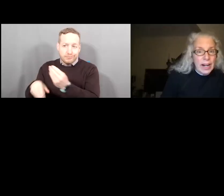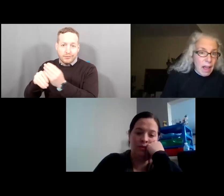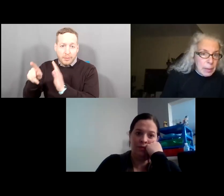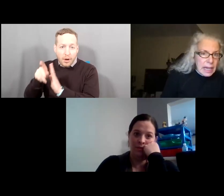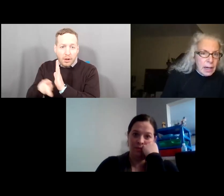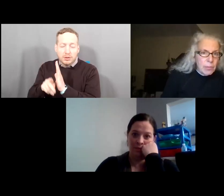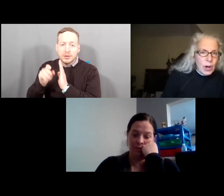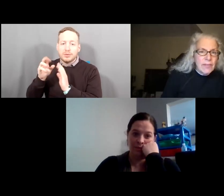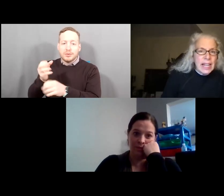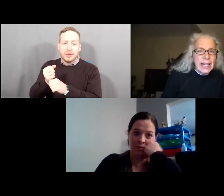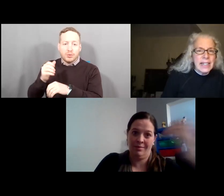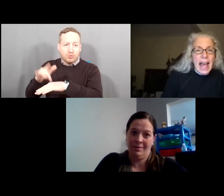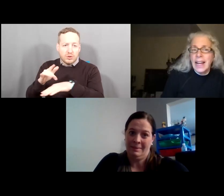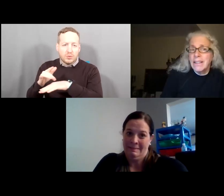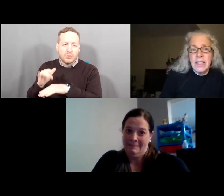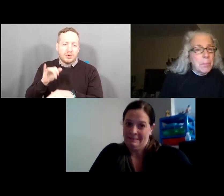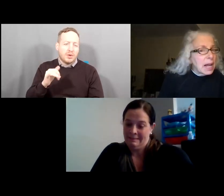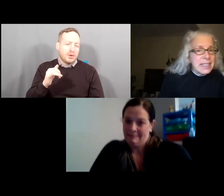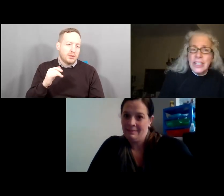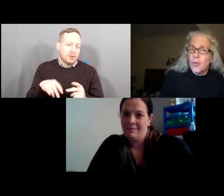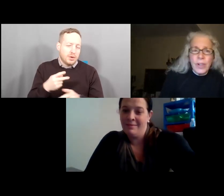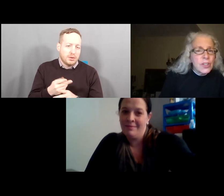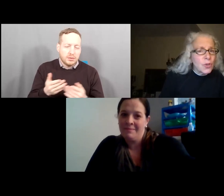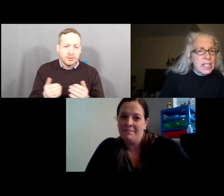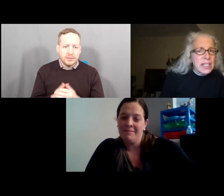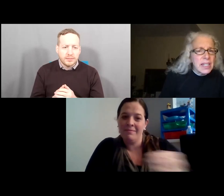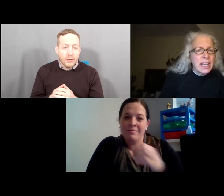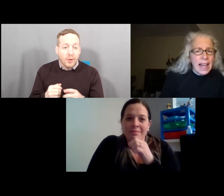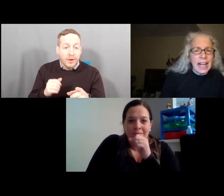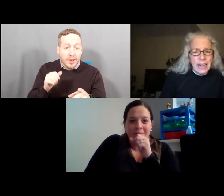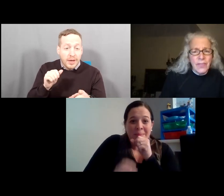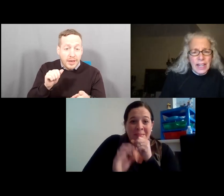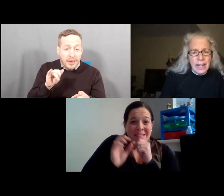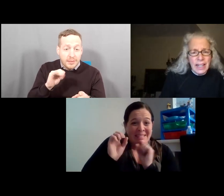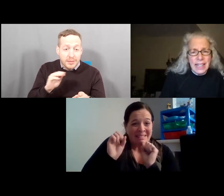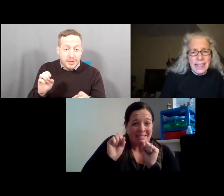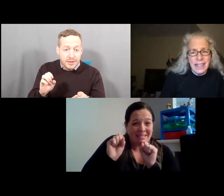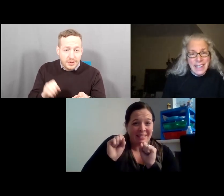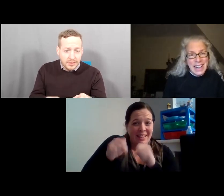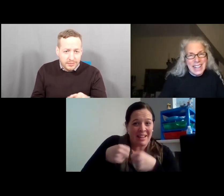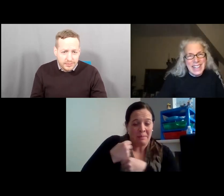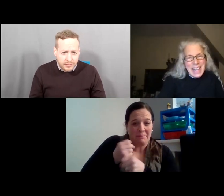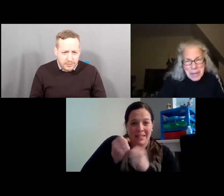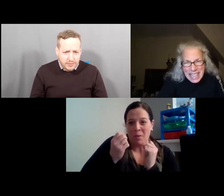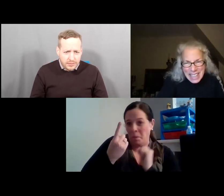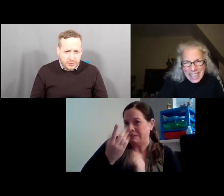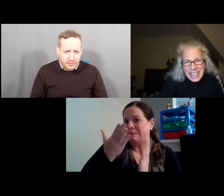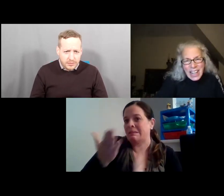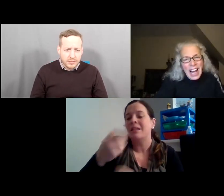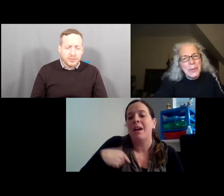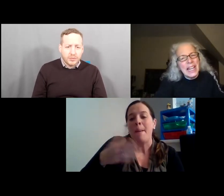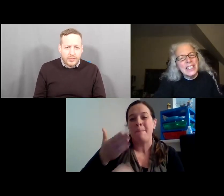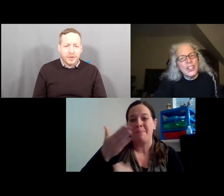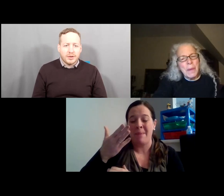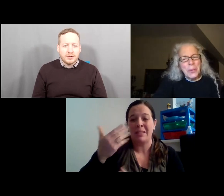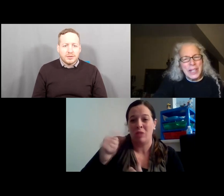trying to lobby them or advocate to add some policies or resources, that kind of thing. Yes. Amy?